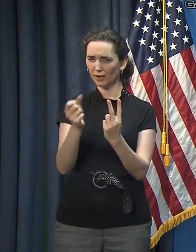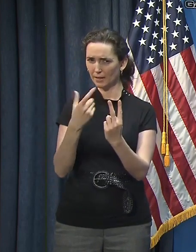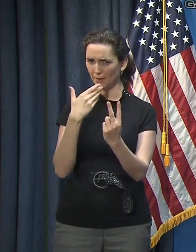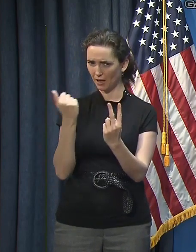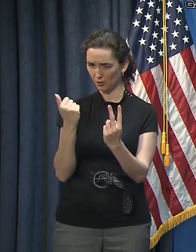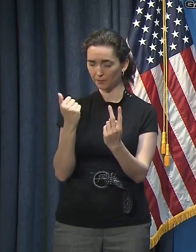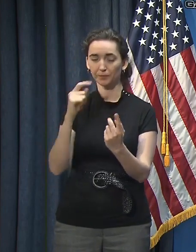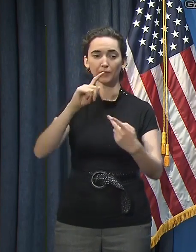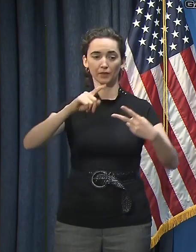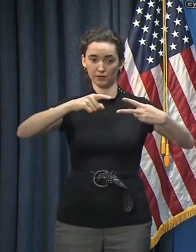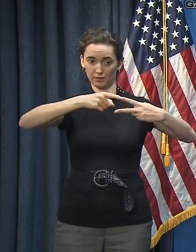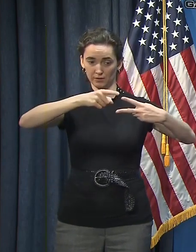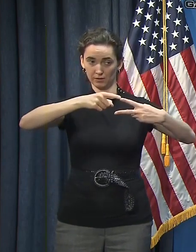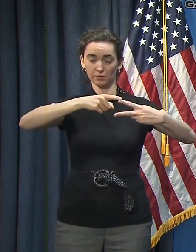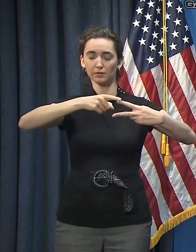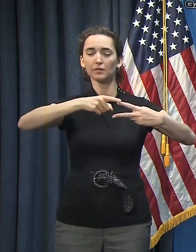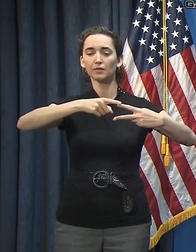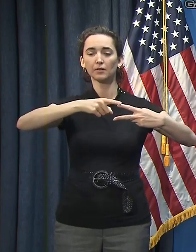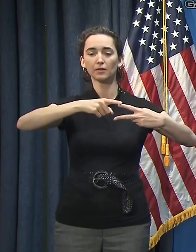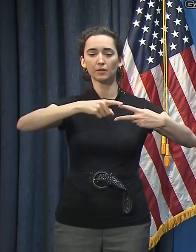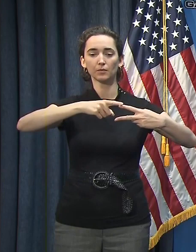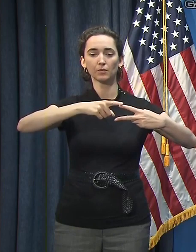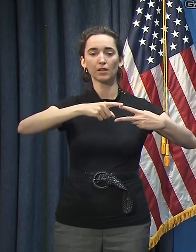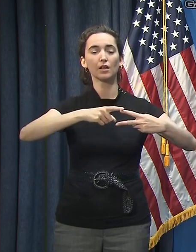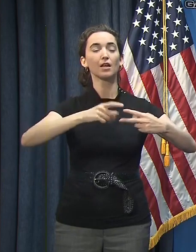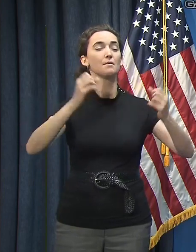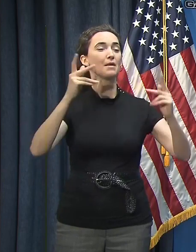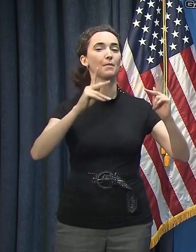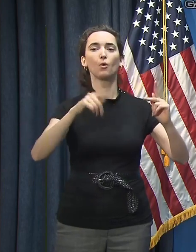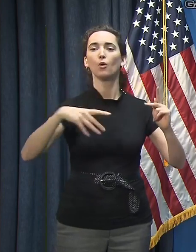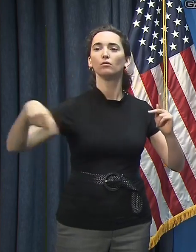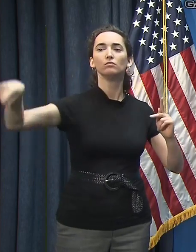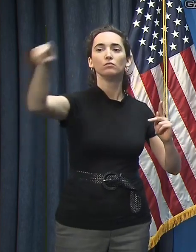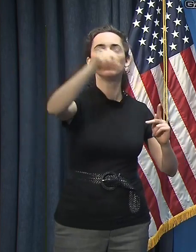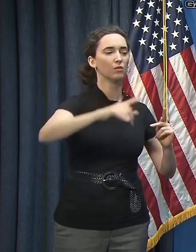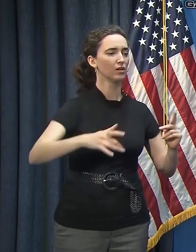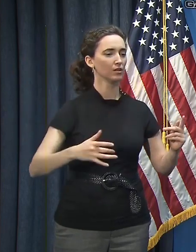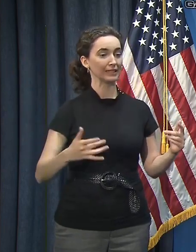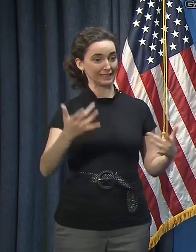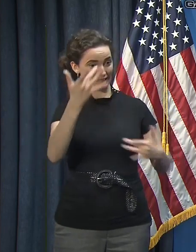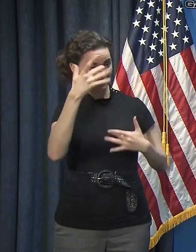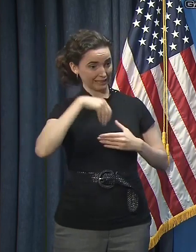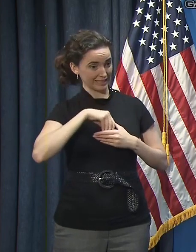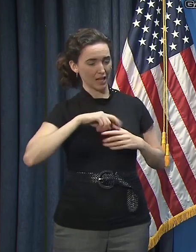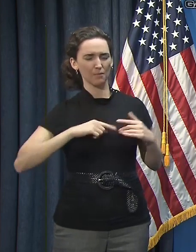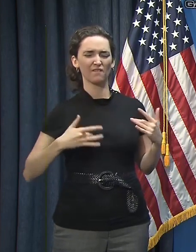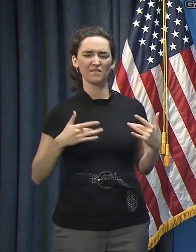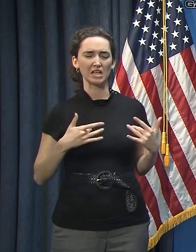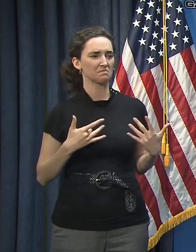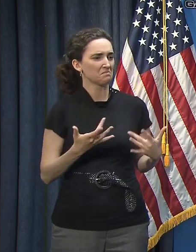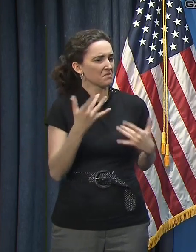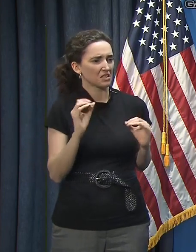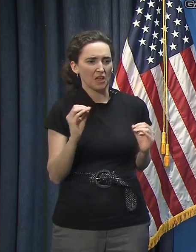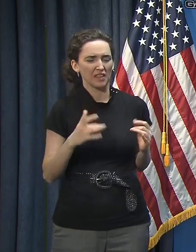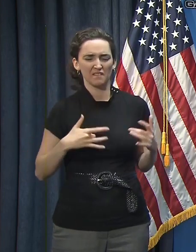is that there is a significant percentage of people out there who are either asymptomatic or mildly symptomatic, yet